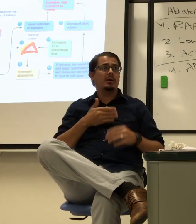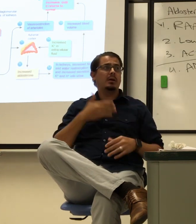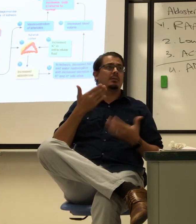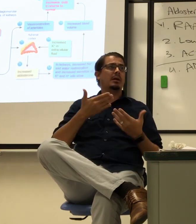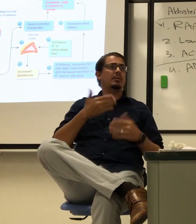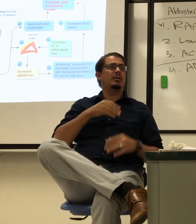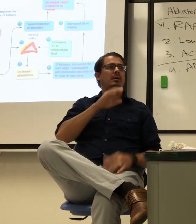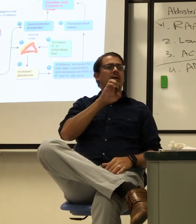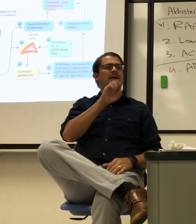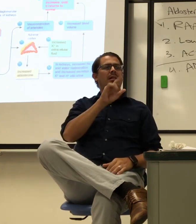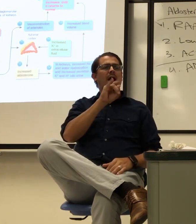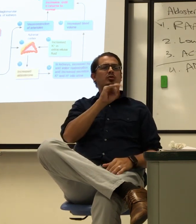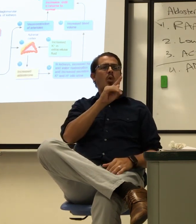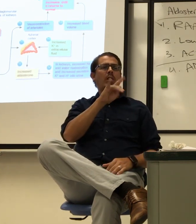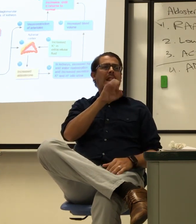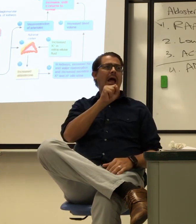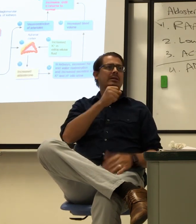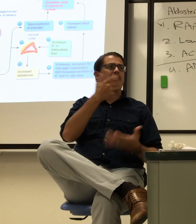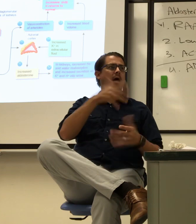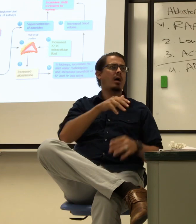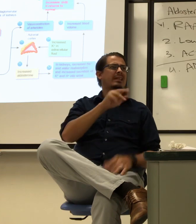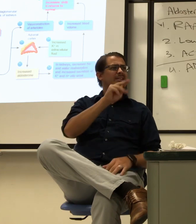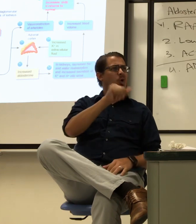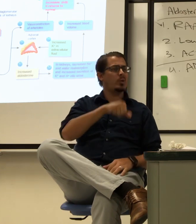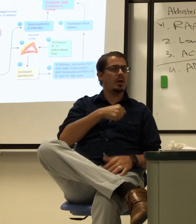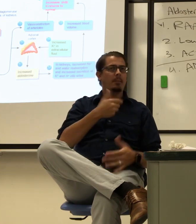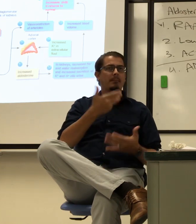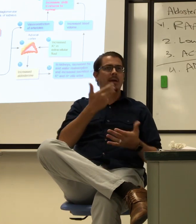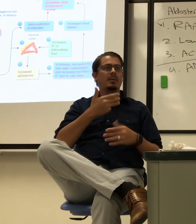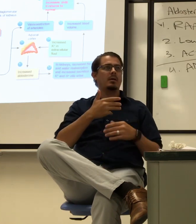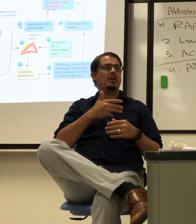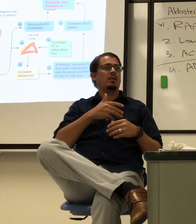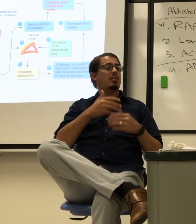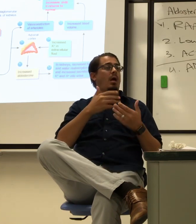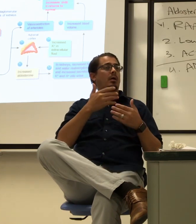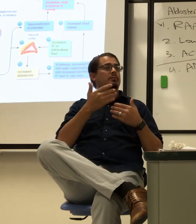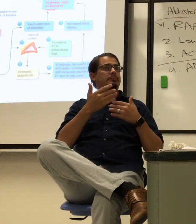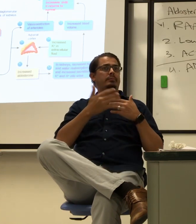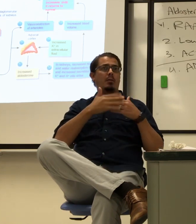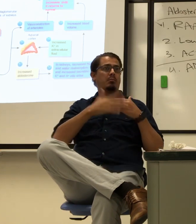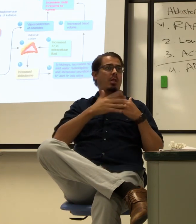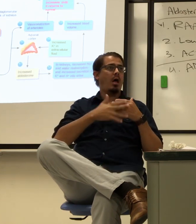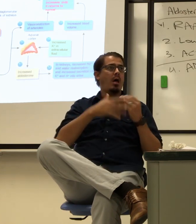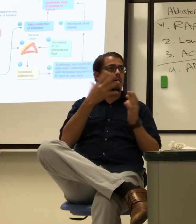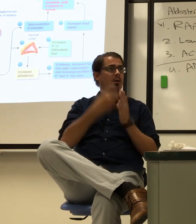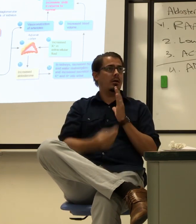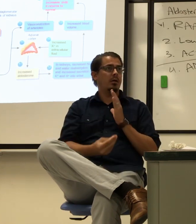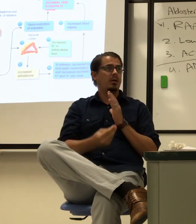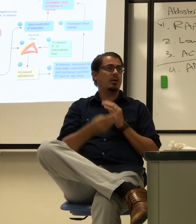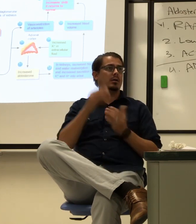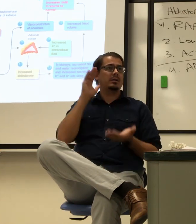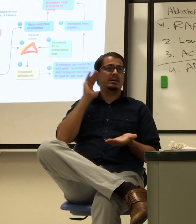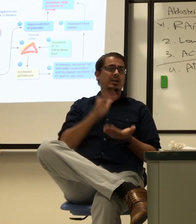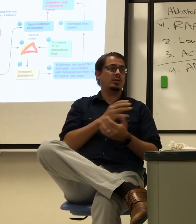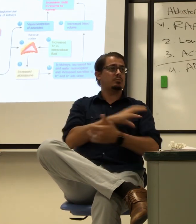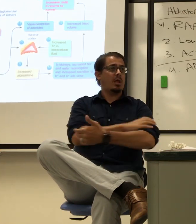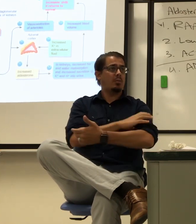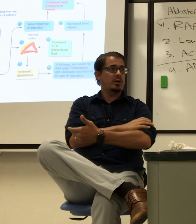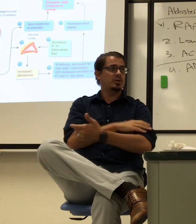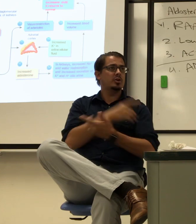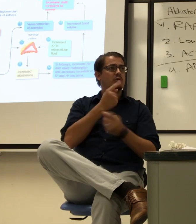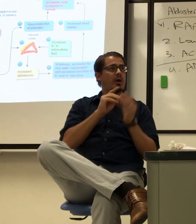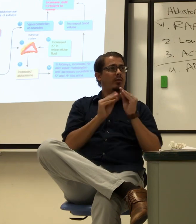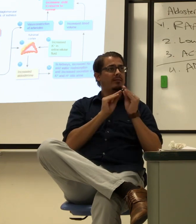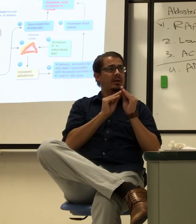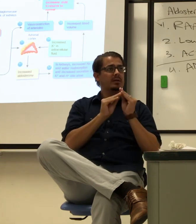lost electrolytes like sodium. You may have lost blood volume. You may have decreased blood pressure, and that's what you're trying to